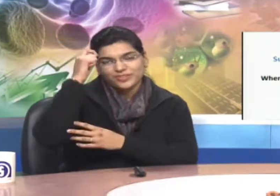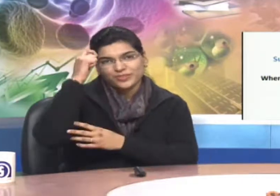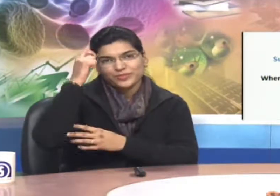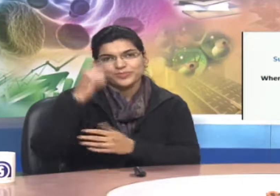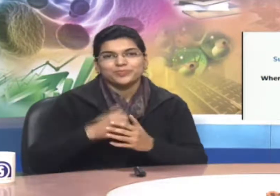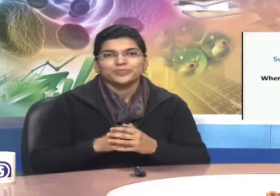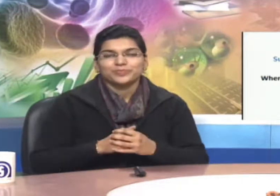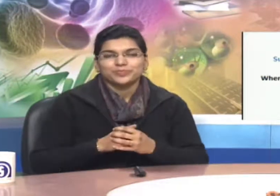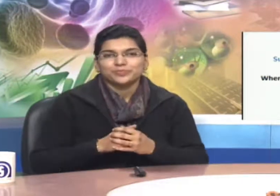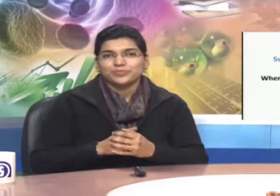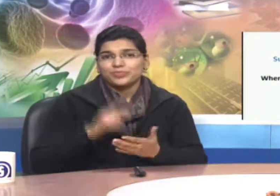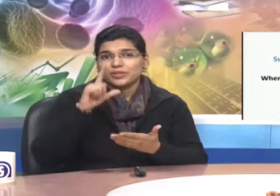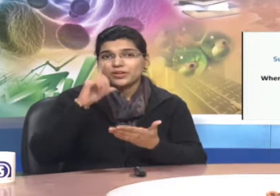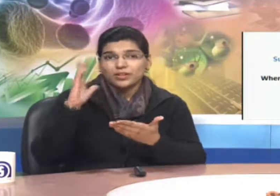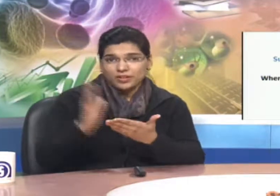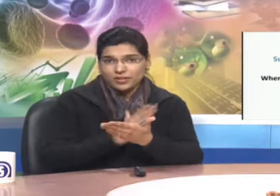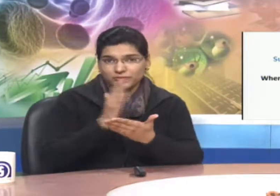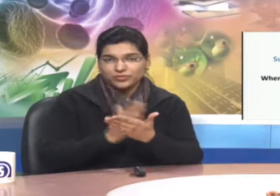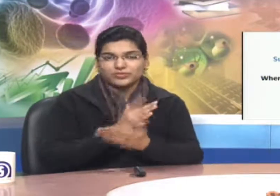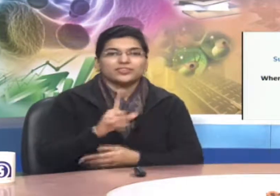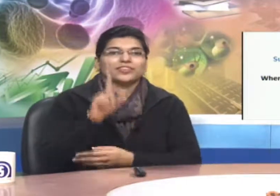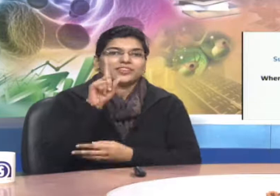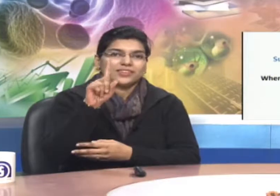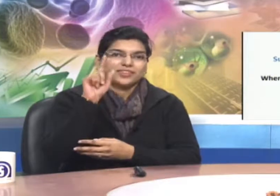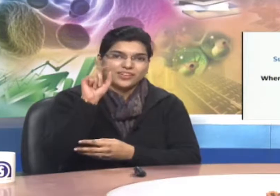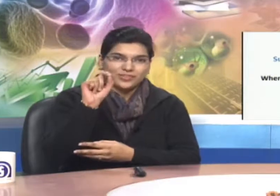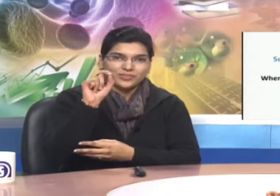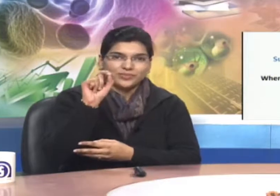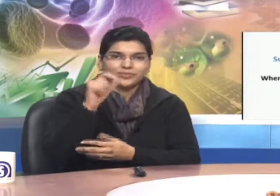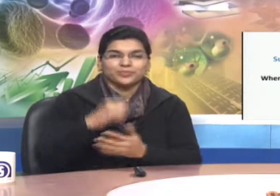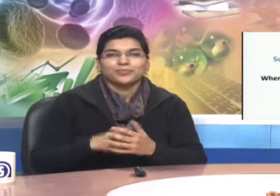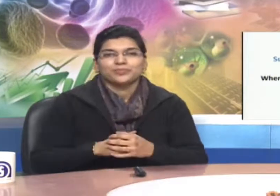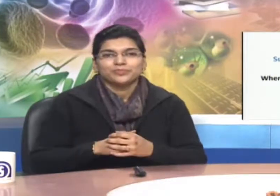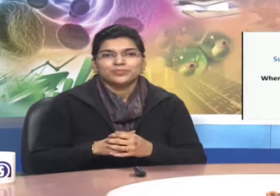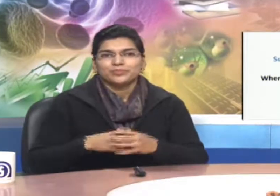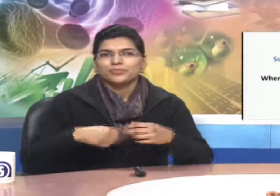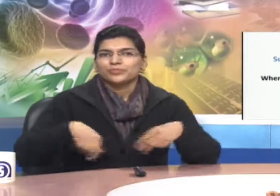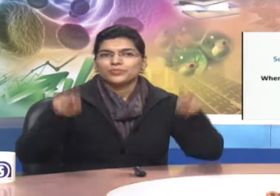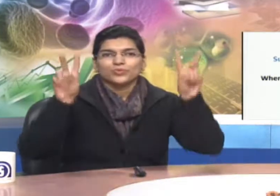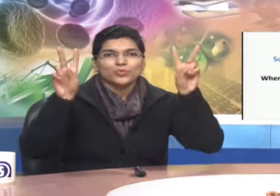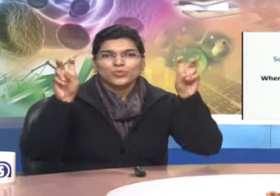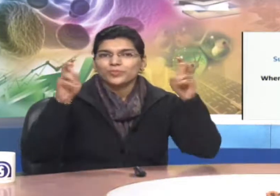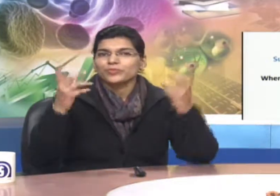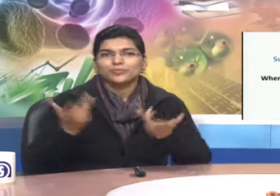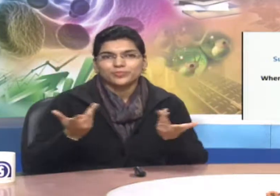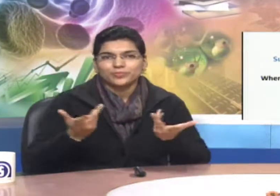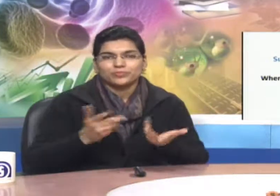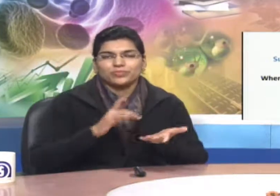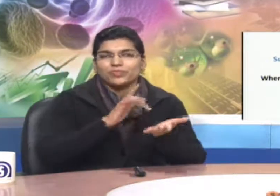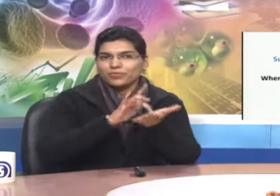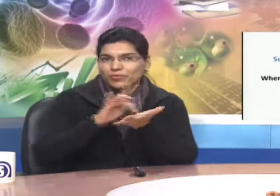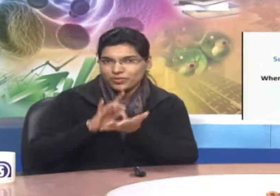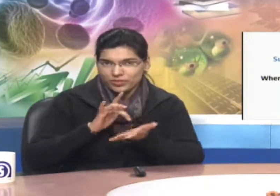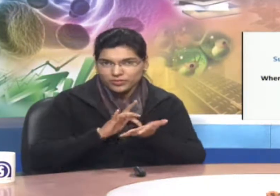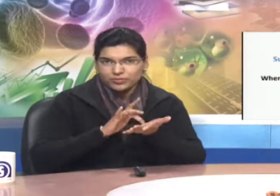Today we are going to do subject English lesson number 10. So what is the name of the